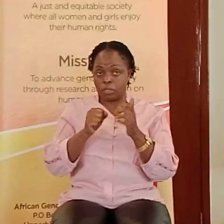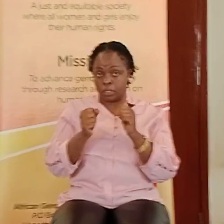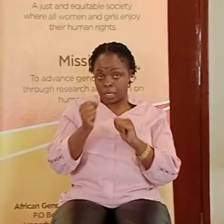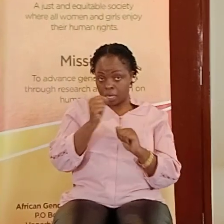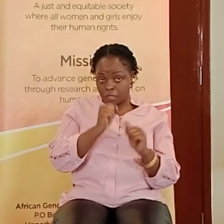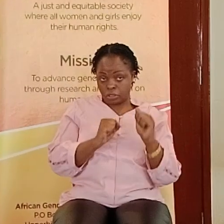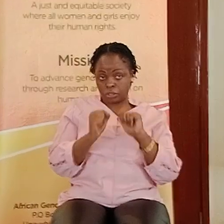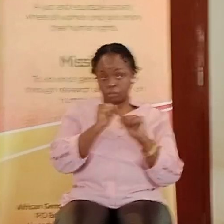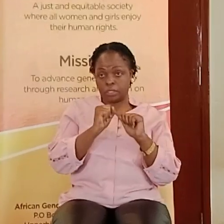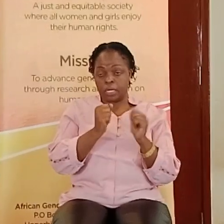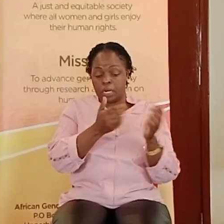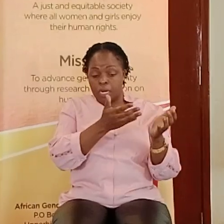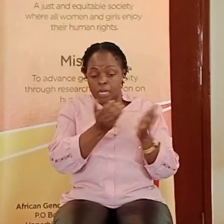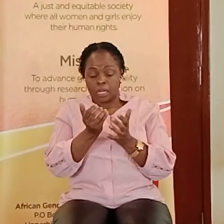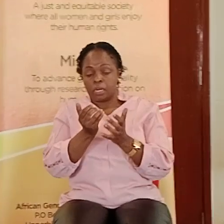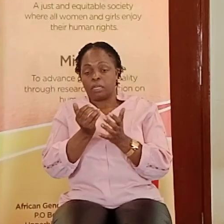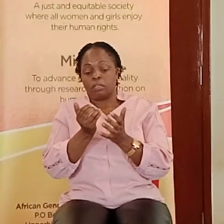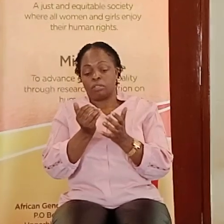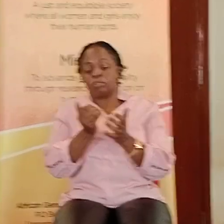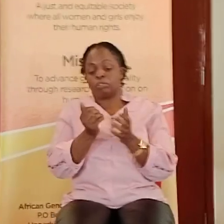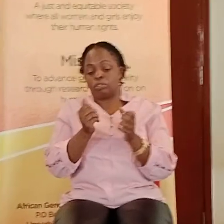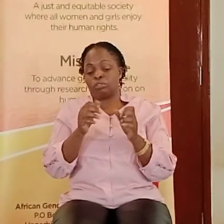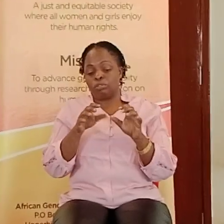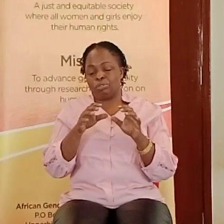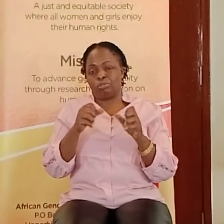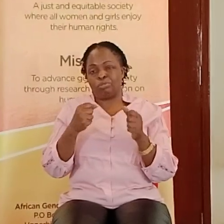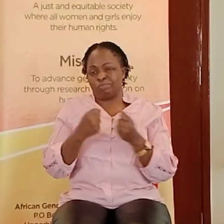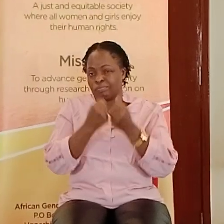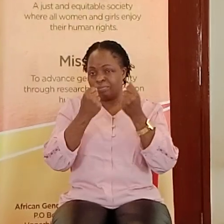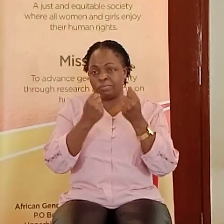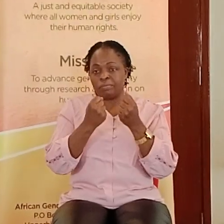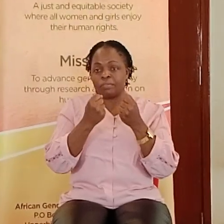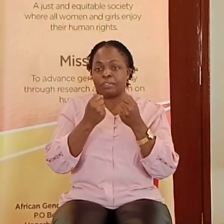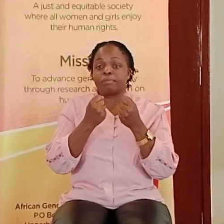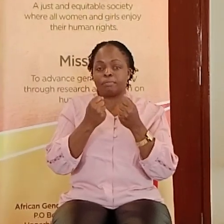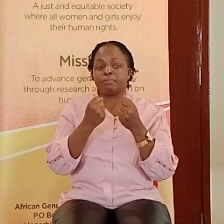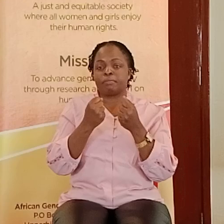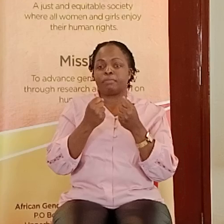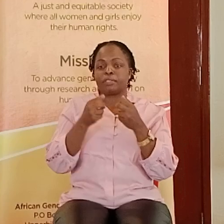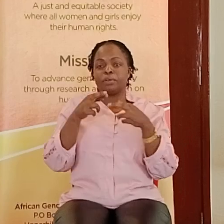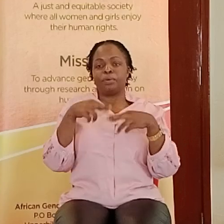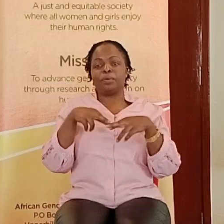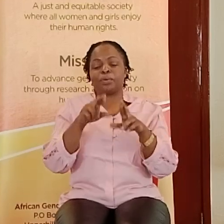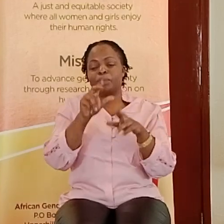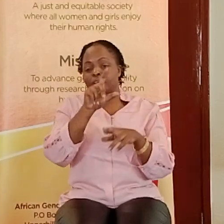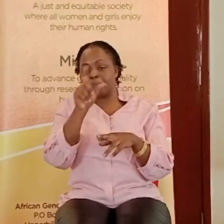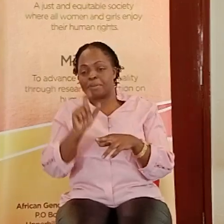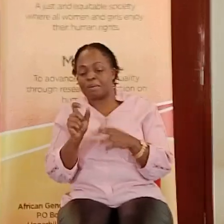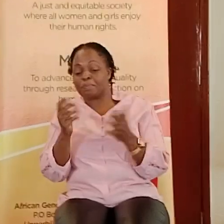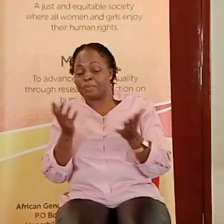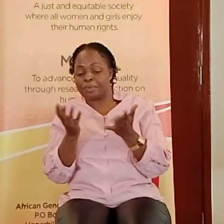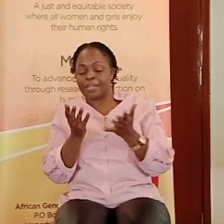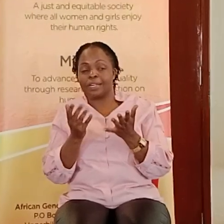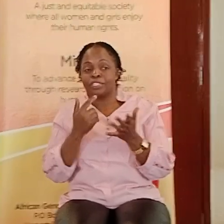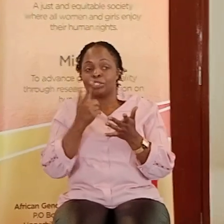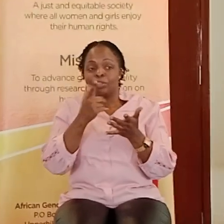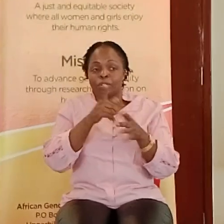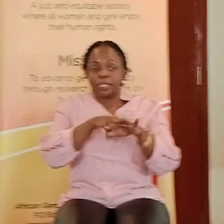take? Where is the roadmap? And I'll be happy to see that document so that we can start thinking how we